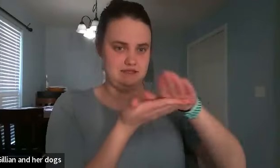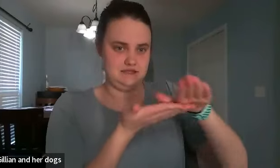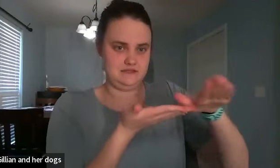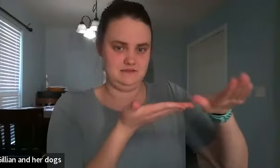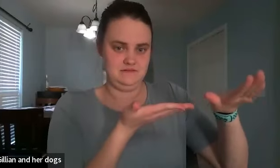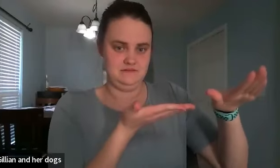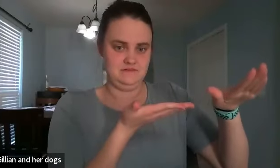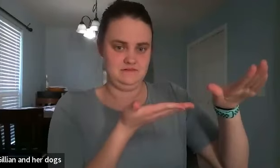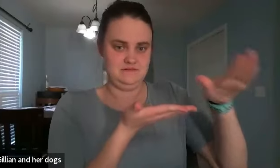nice.